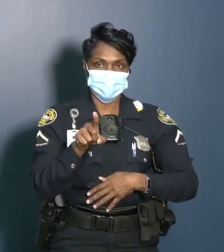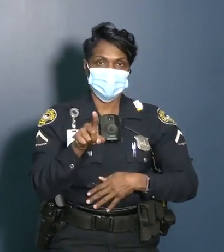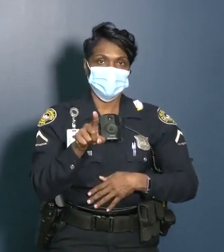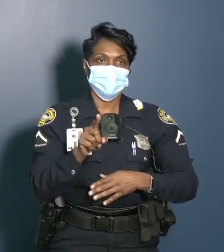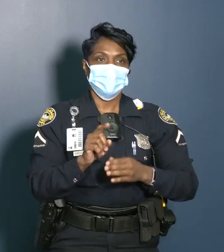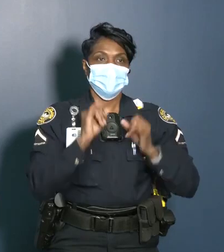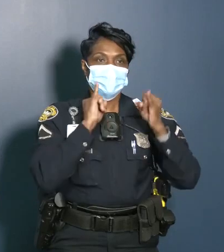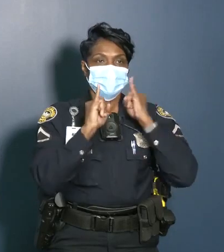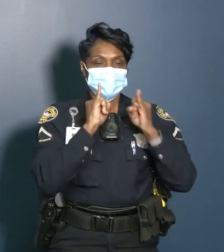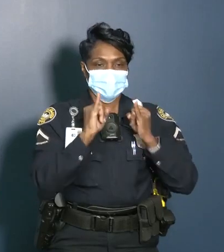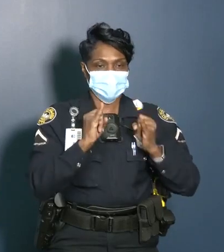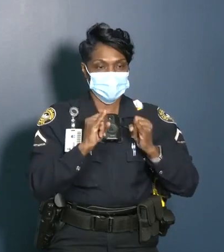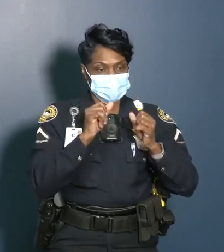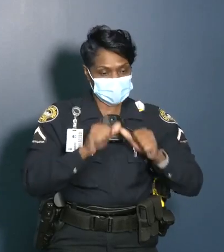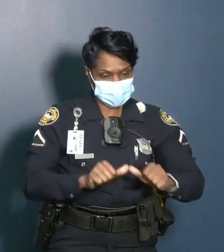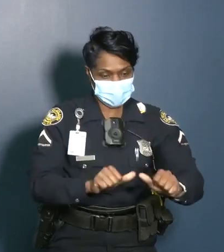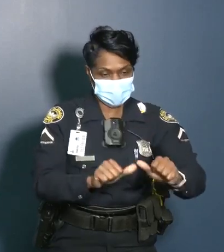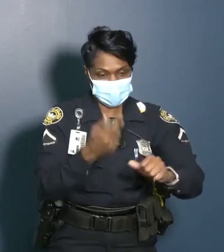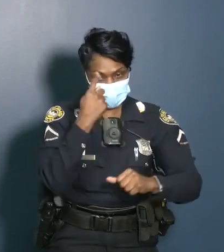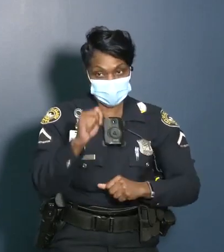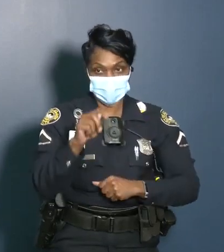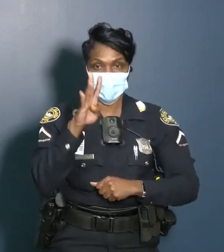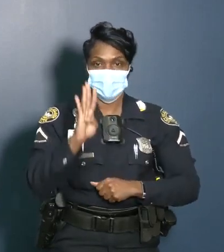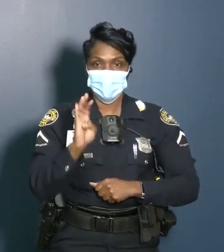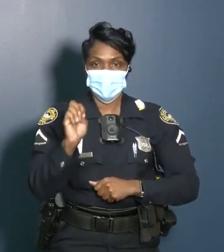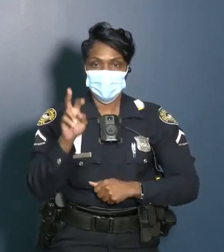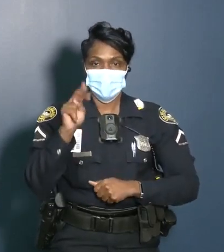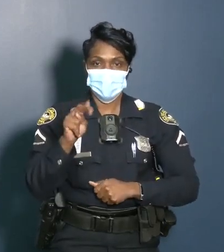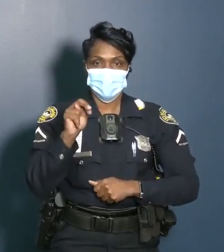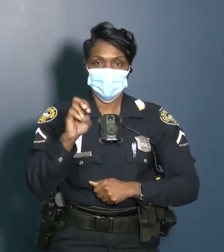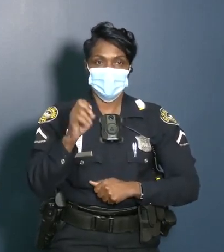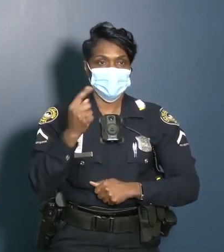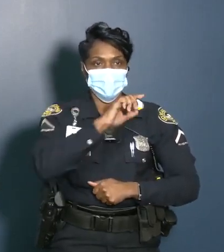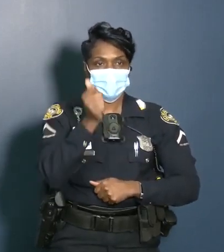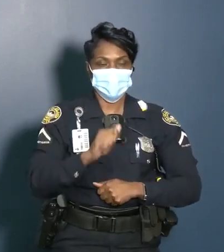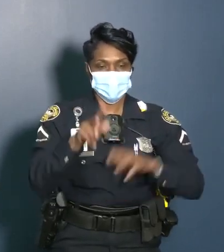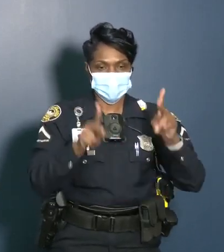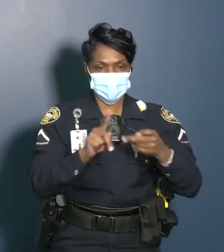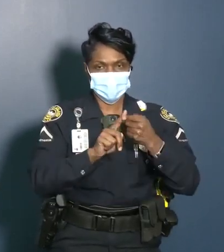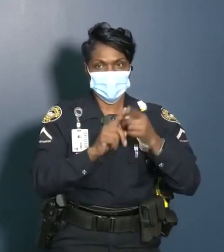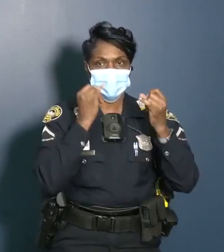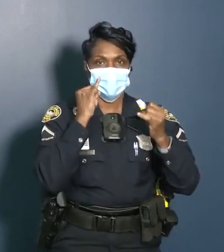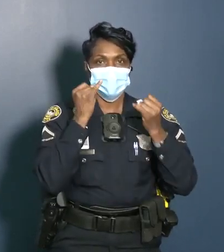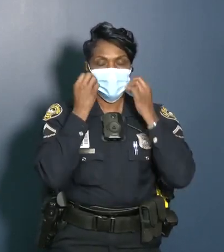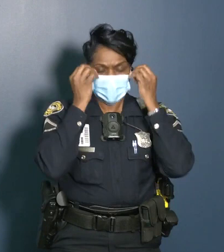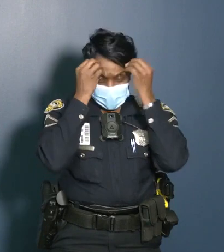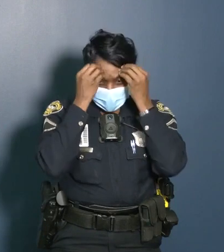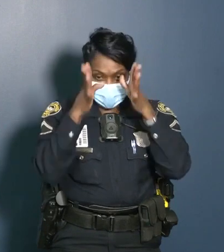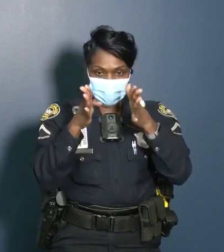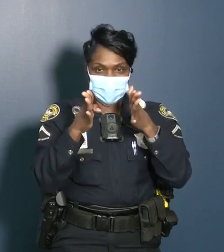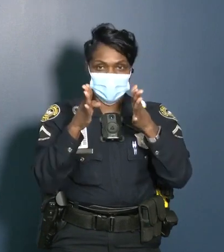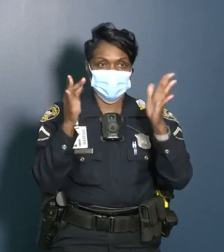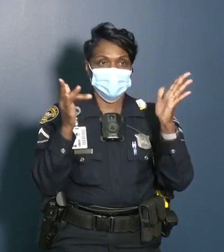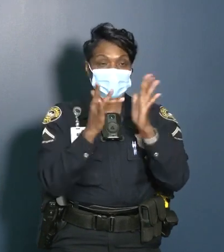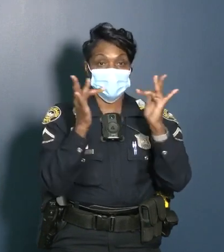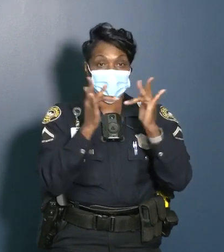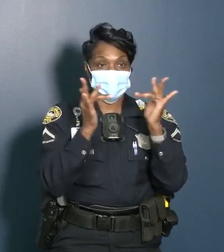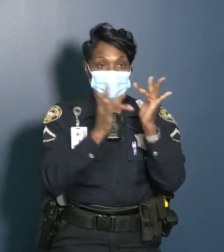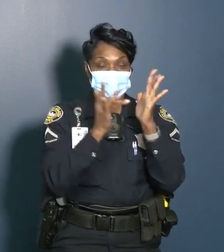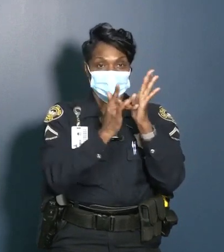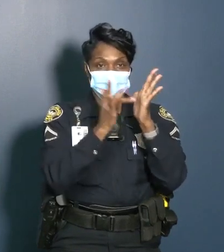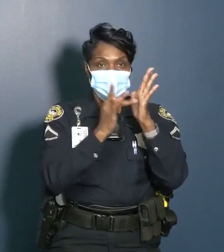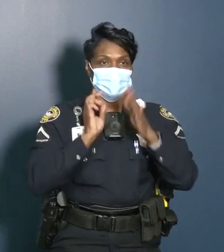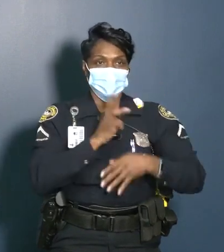Investigators continue searching for Mr. Bennett, and we're asking anyone with information on his whereabouts to contact Crime Stoppers